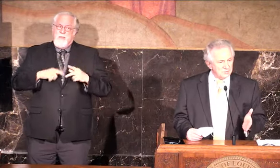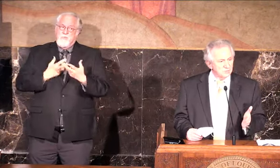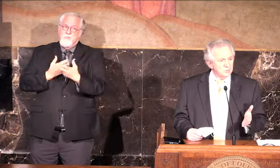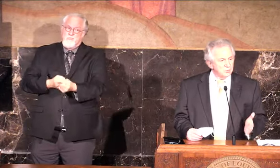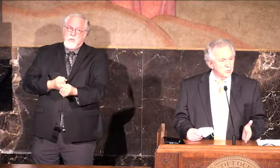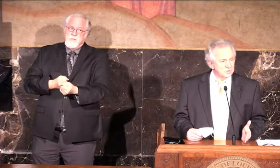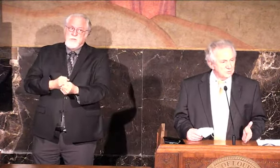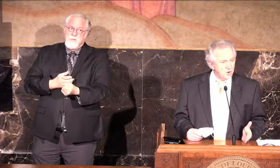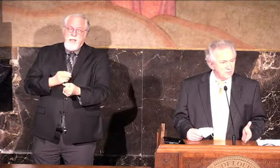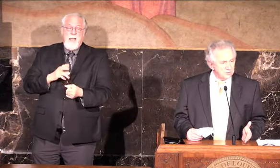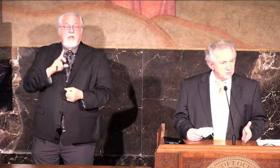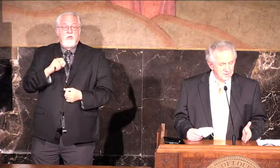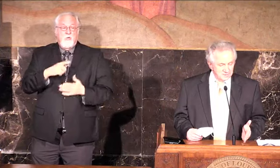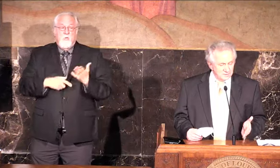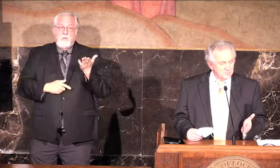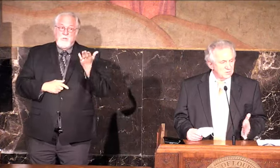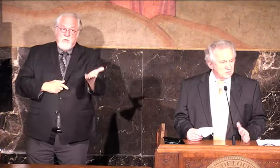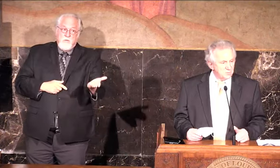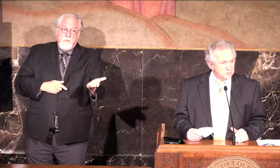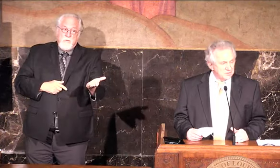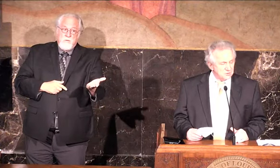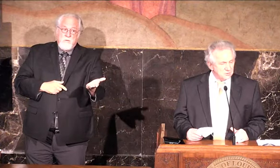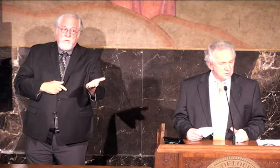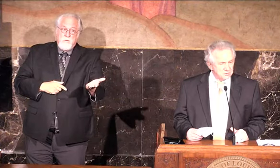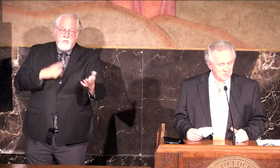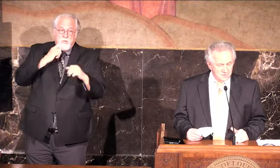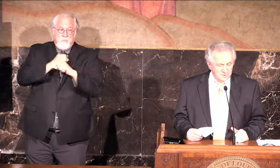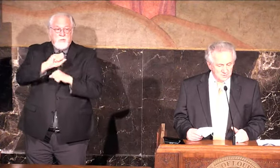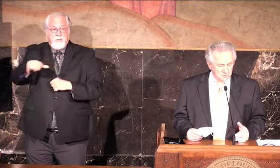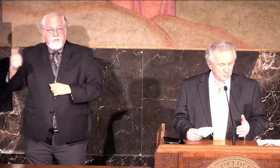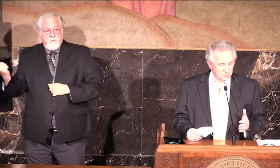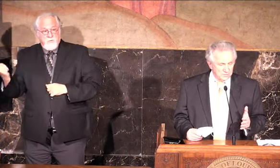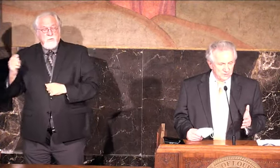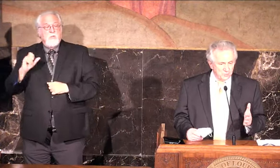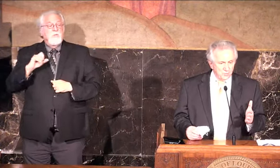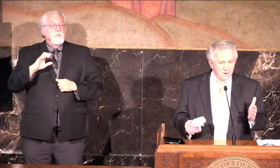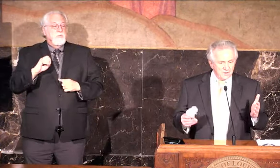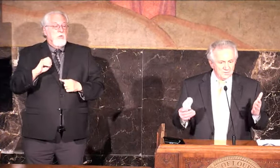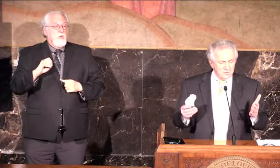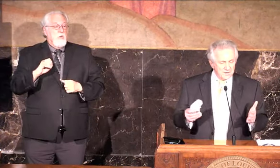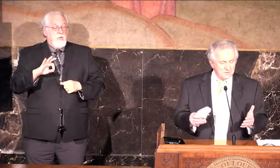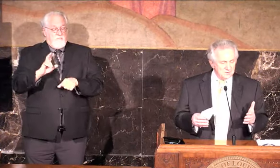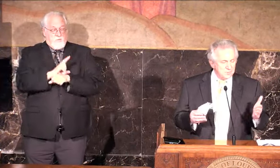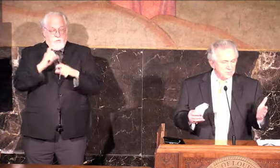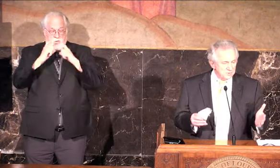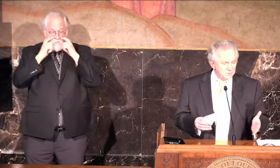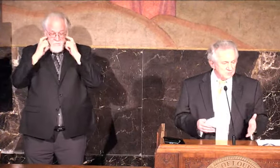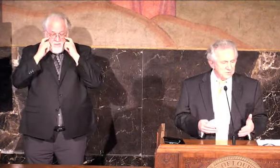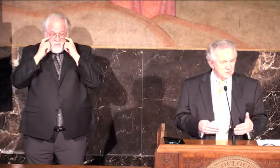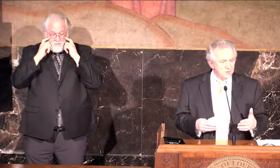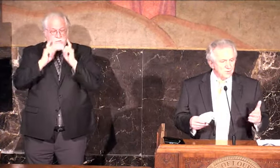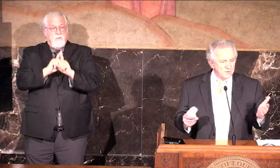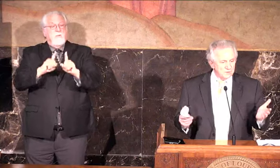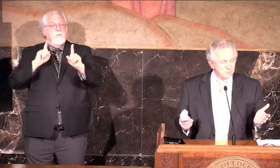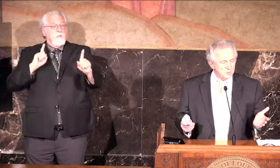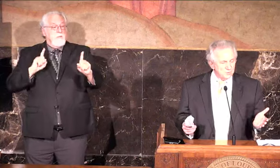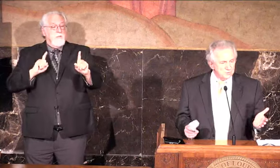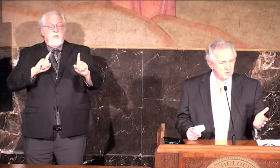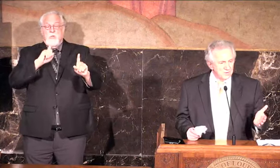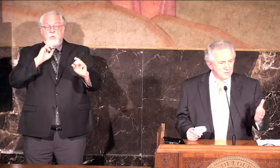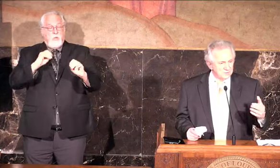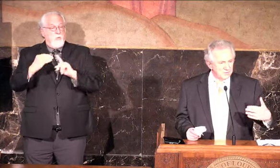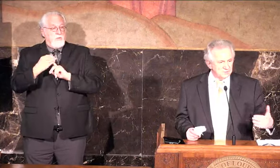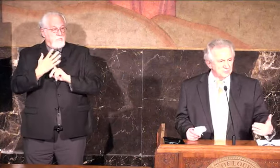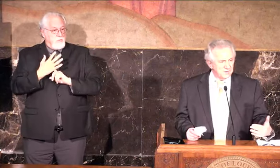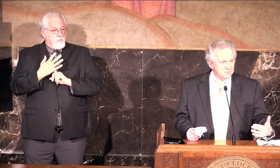they have to do what is offered to protect others. So if you wear the mask, keep your distance, and you don't get